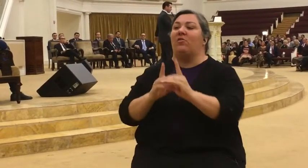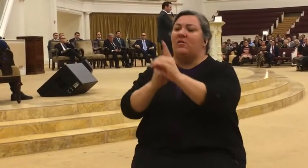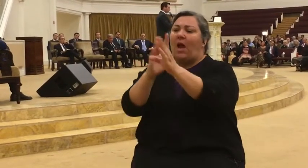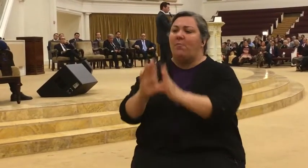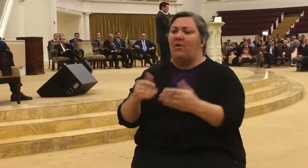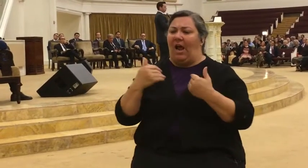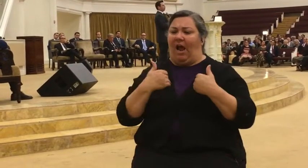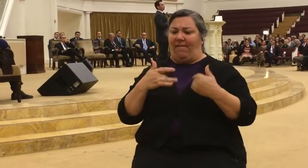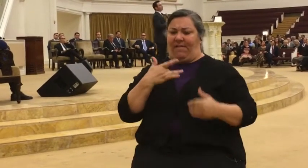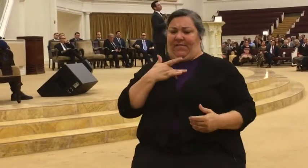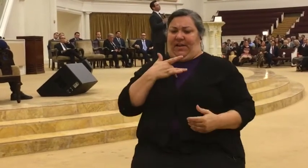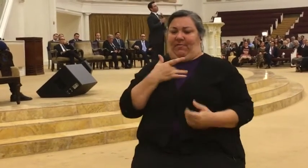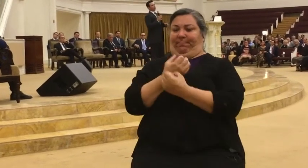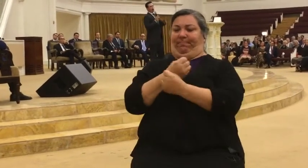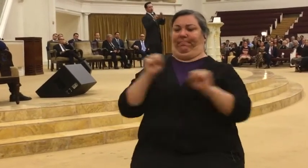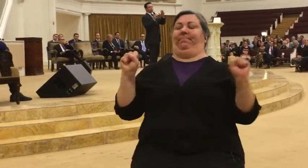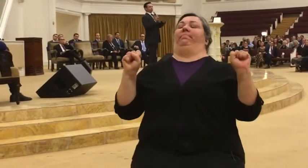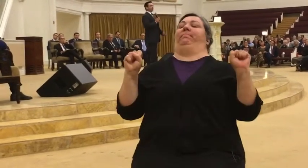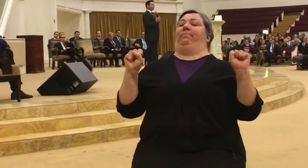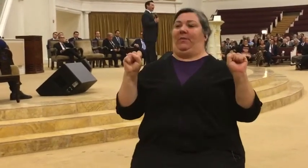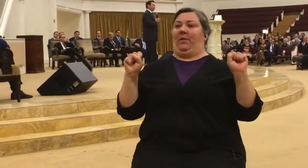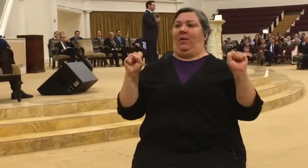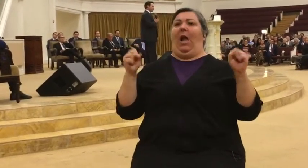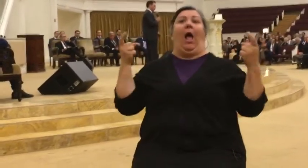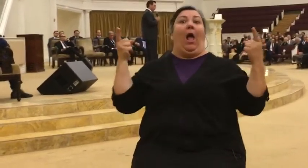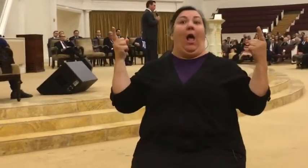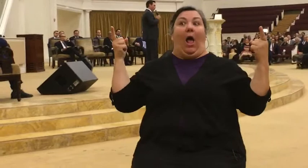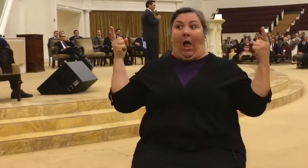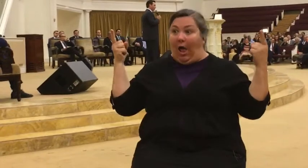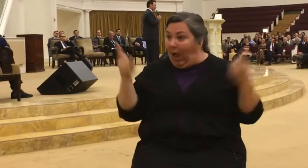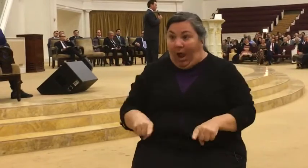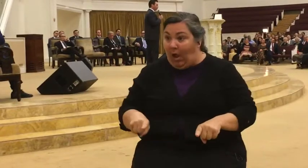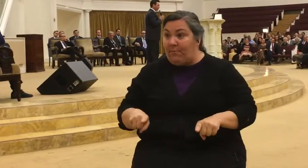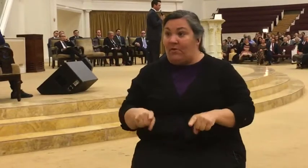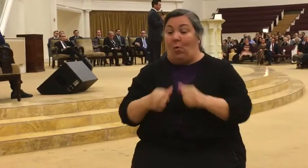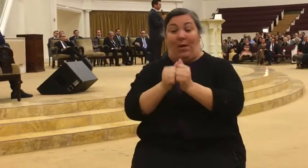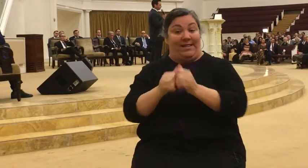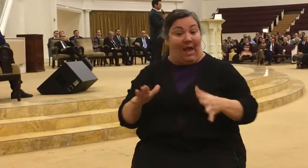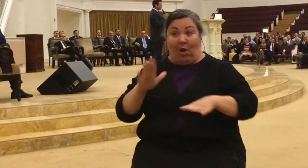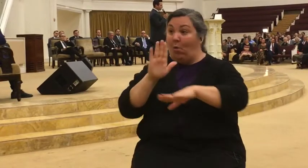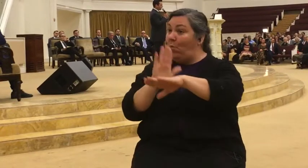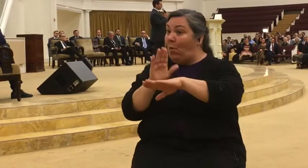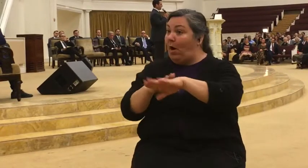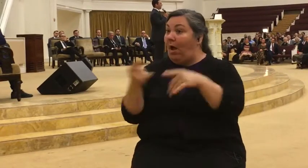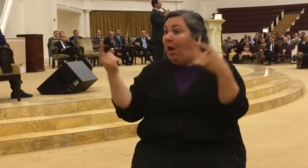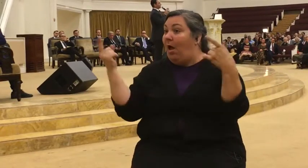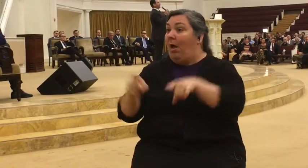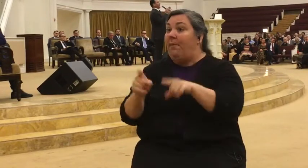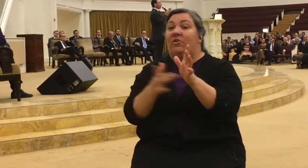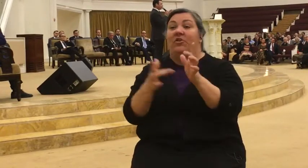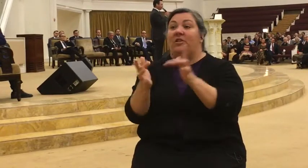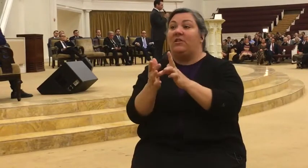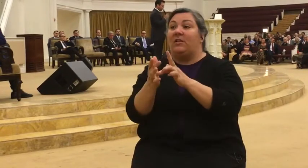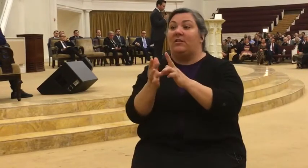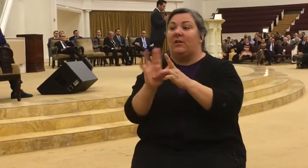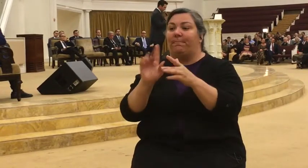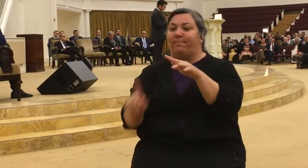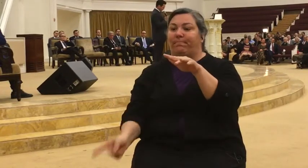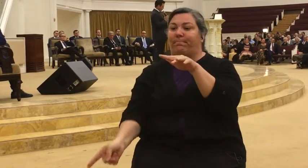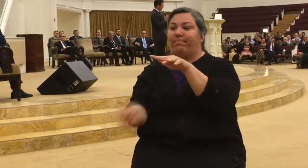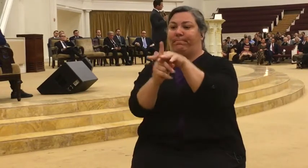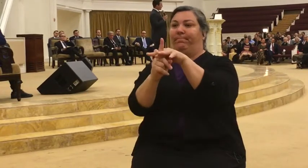sense of security. And all of a sudden, out of nowhere, without notification, Jesus is standing in